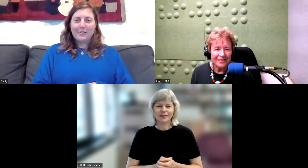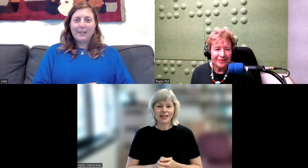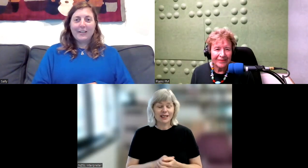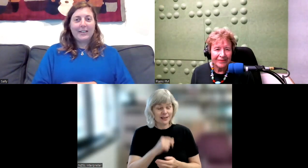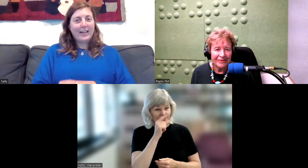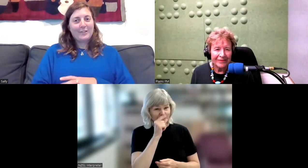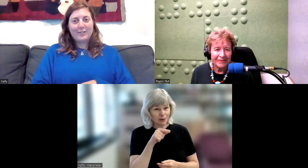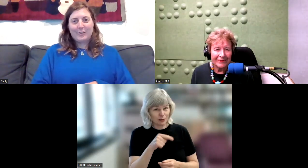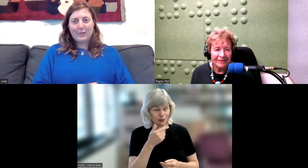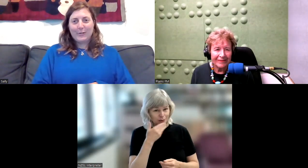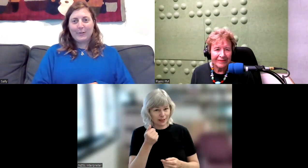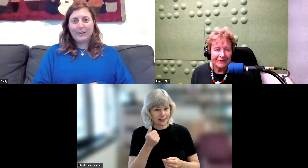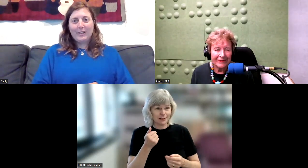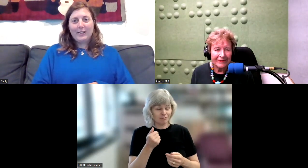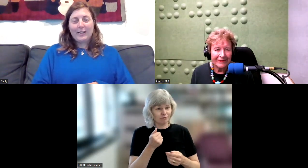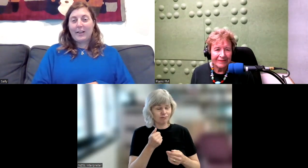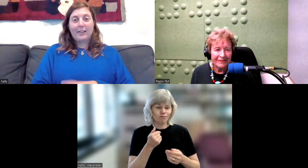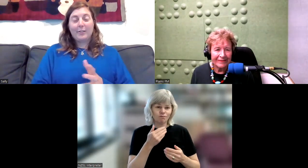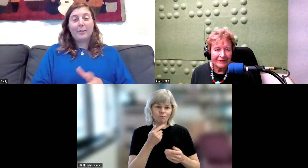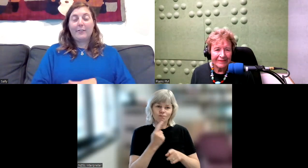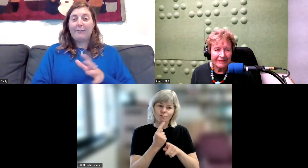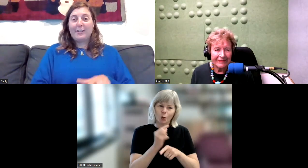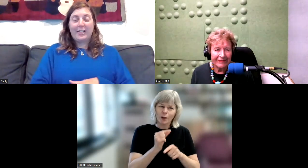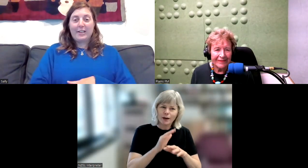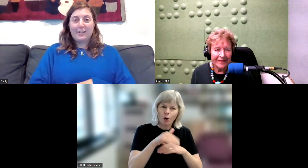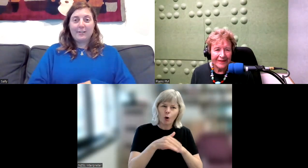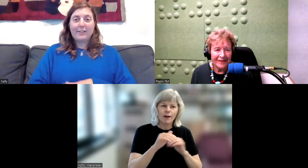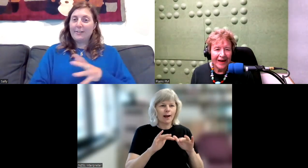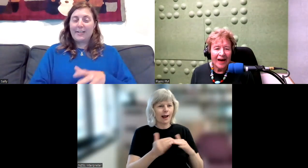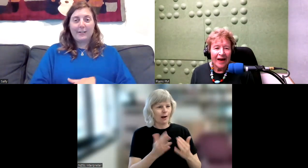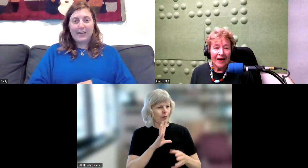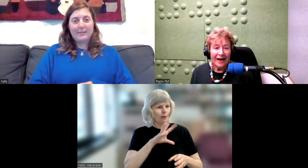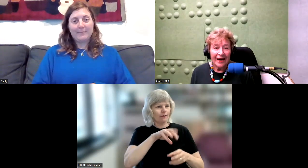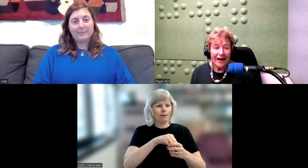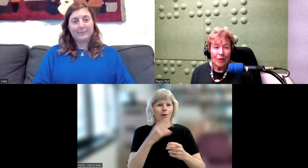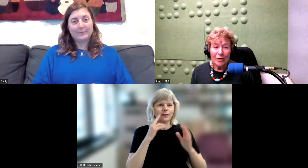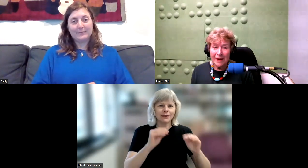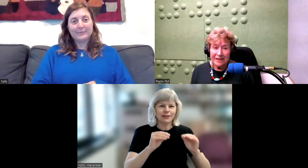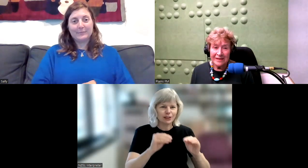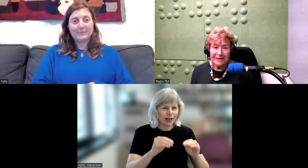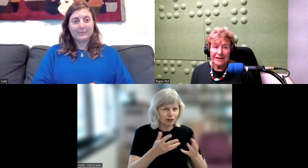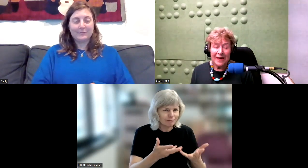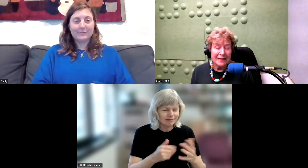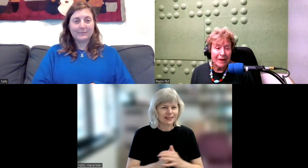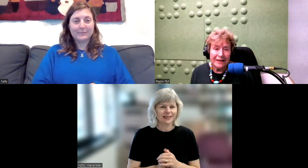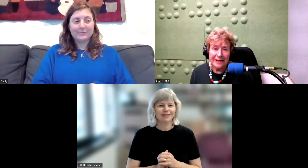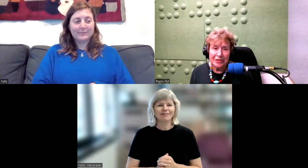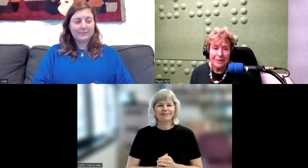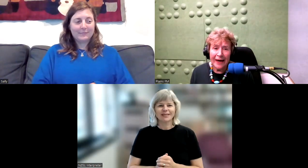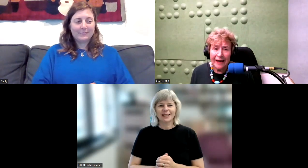connection to deaf education, just to set the scene? Well, I think my connection began